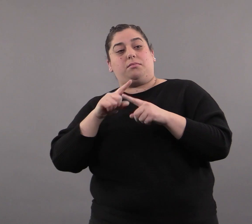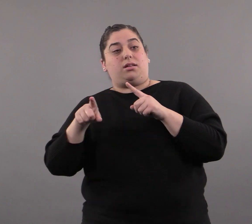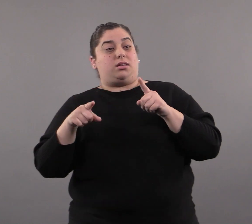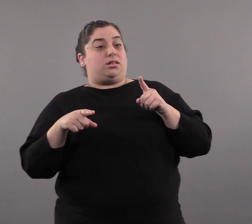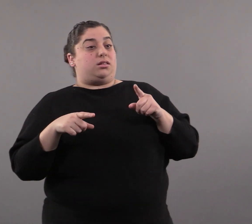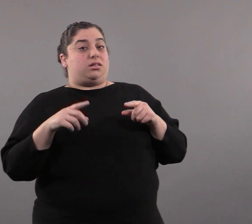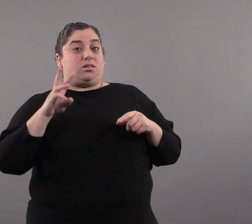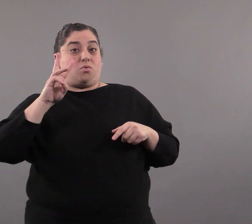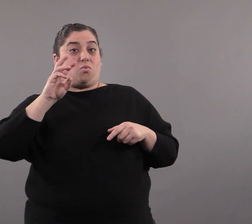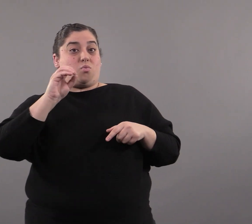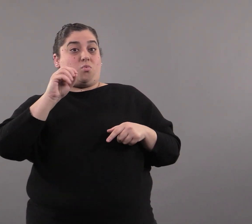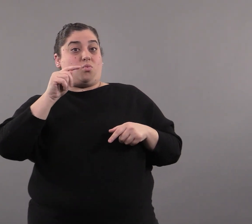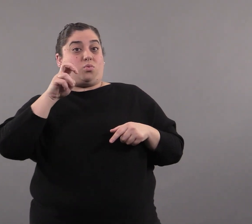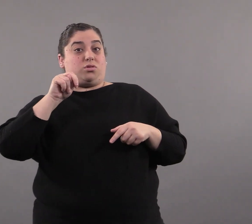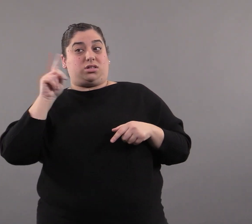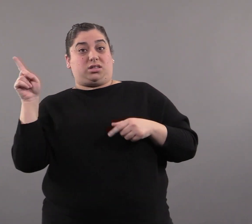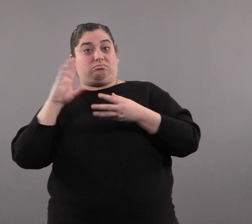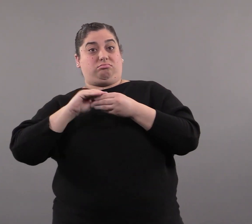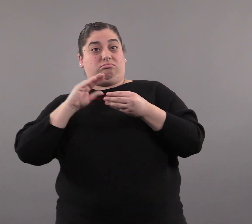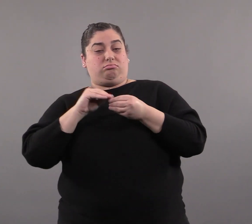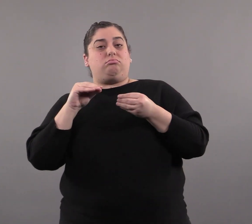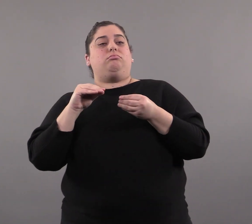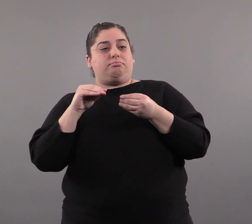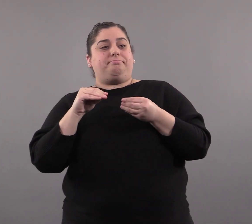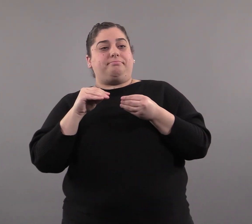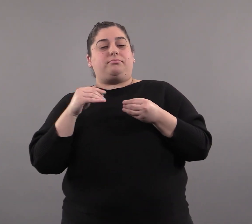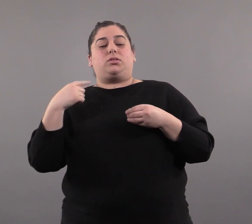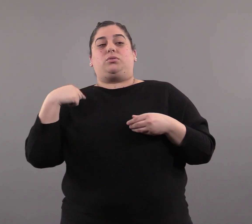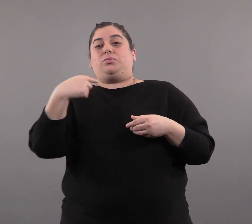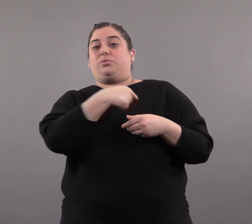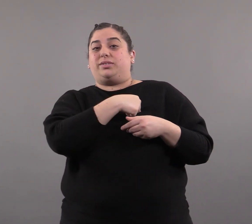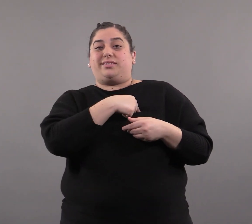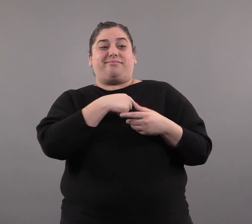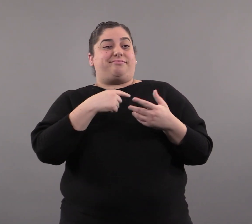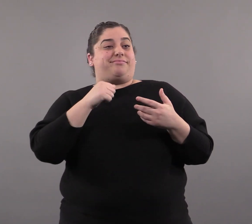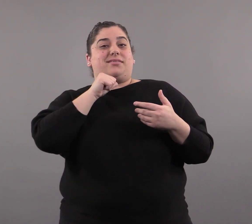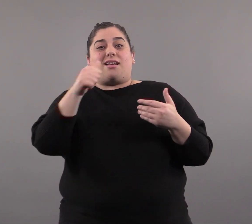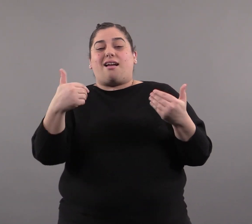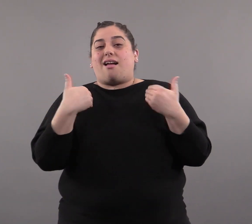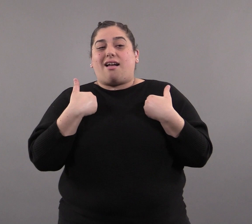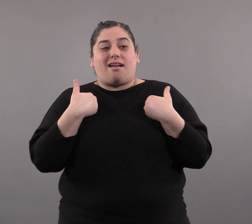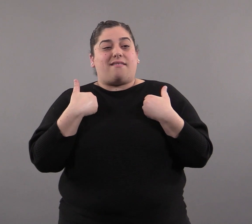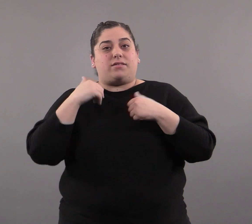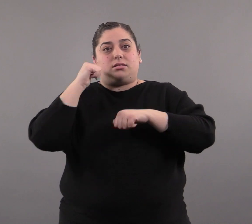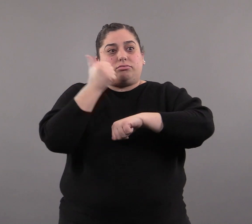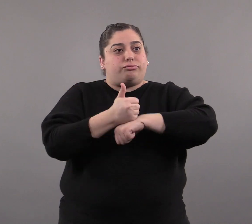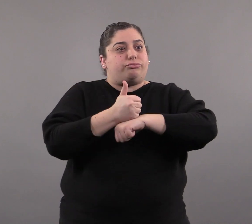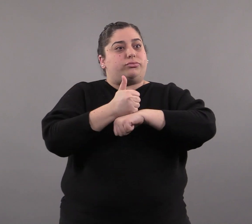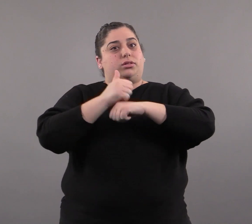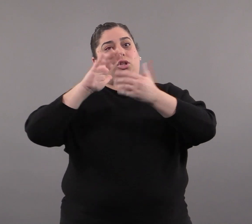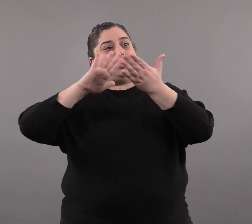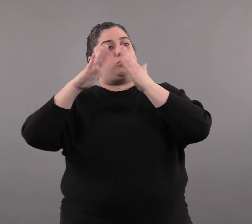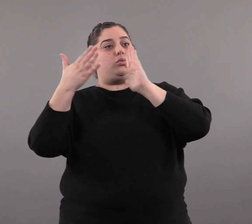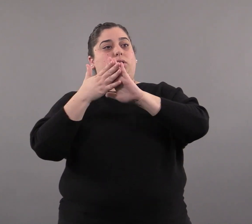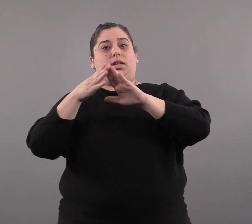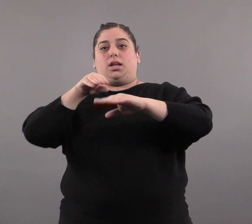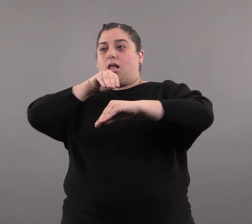in the context of us not having established community-based transmission yet, that is why